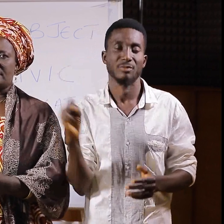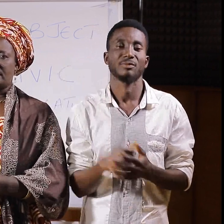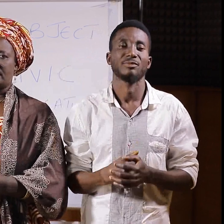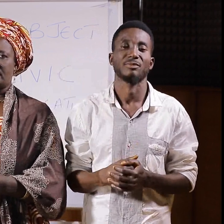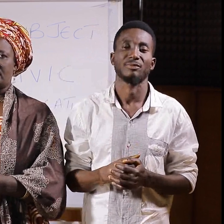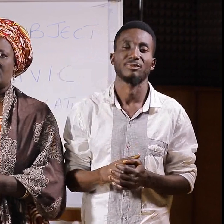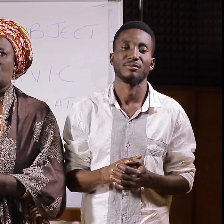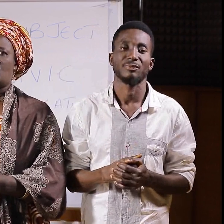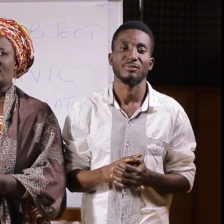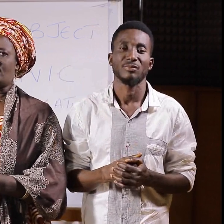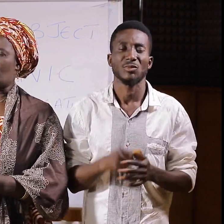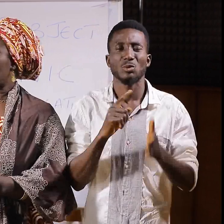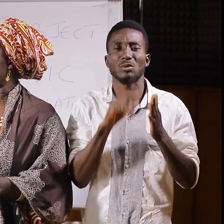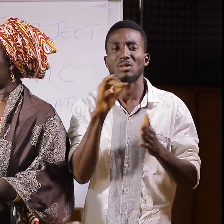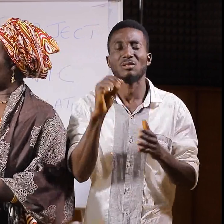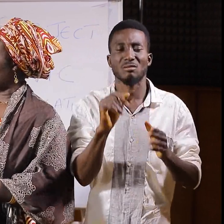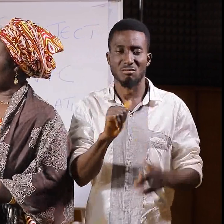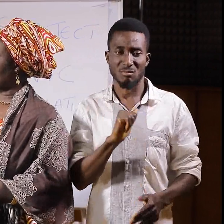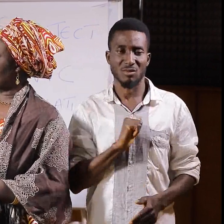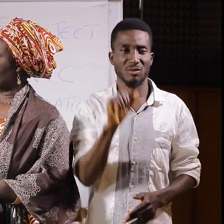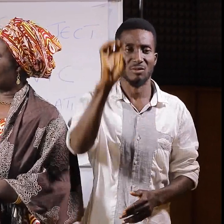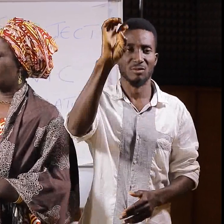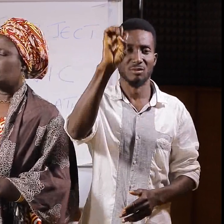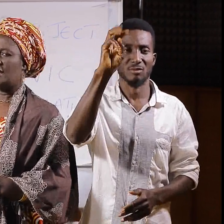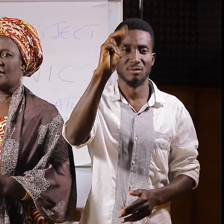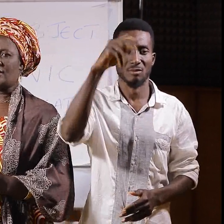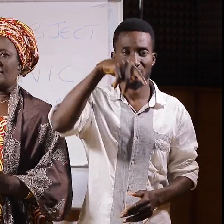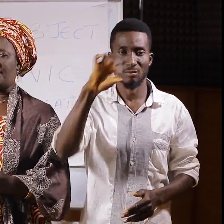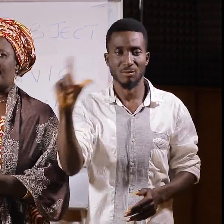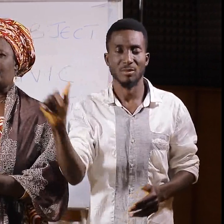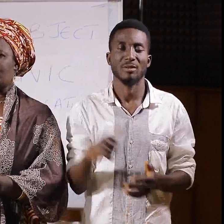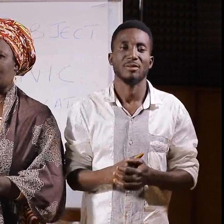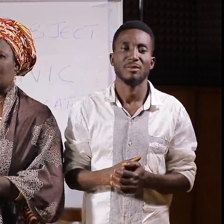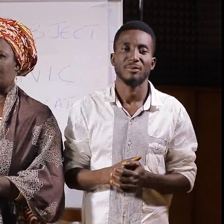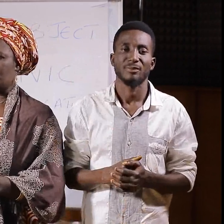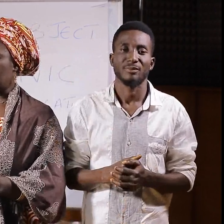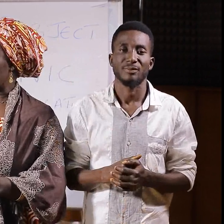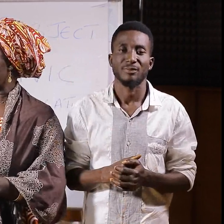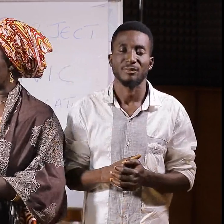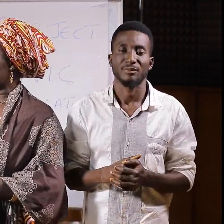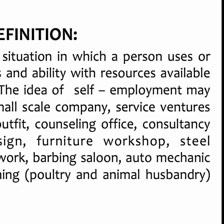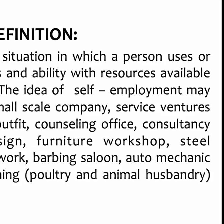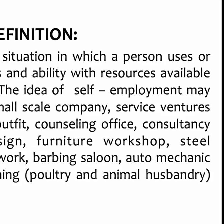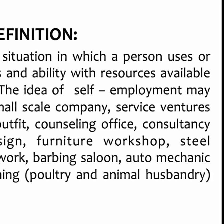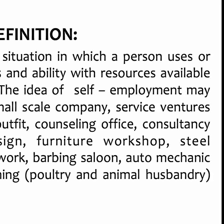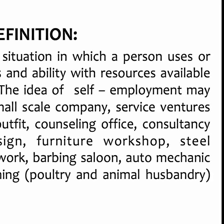Self-employment. What is self-employment? Let us define self-employment.